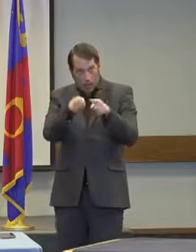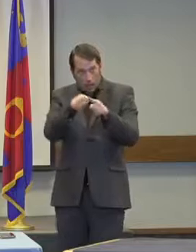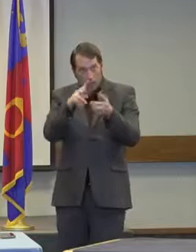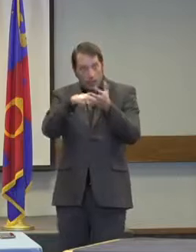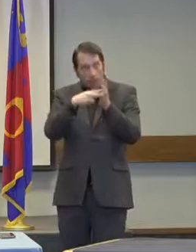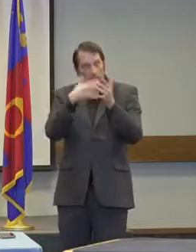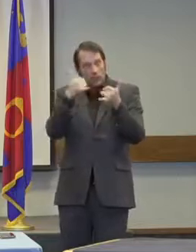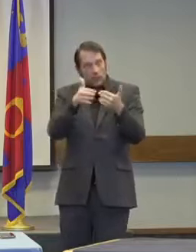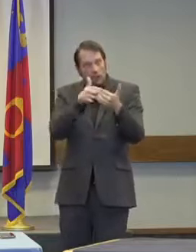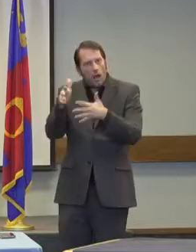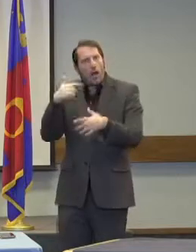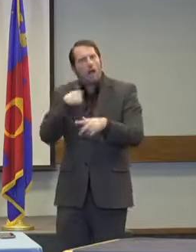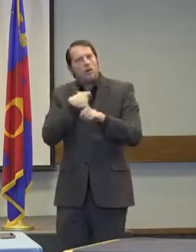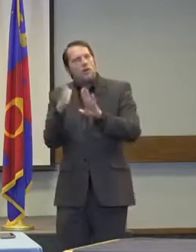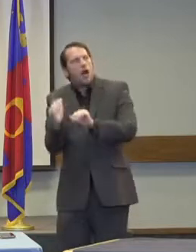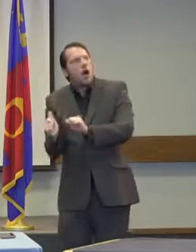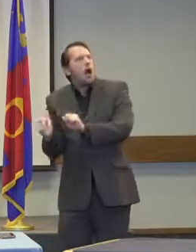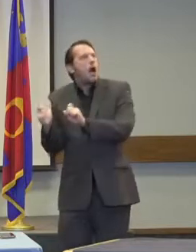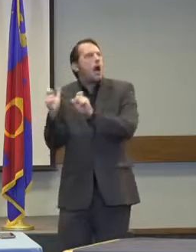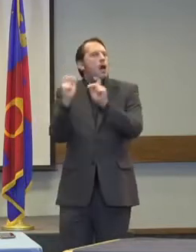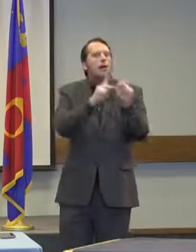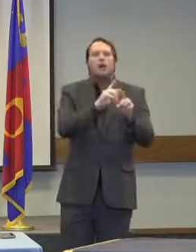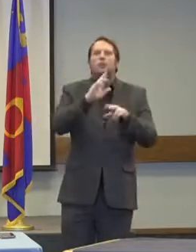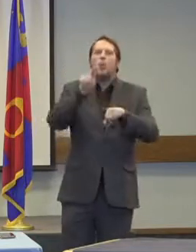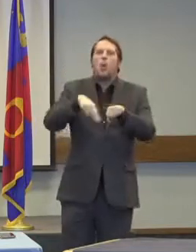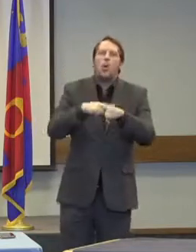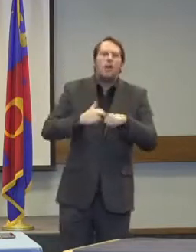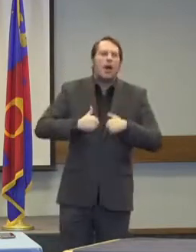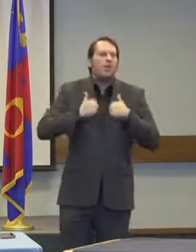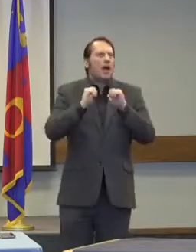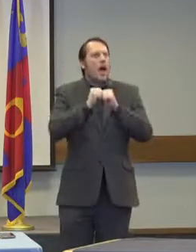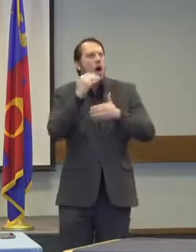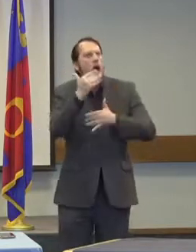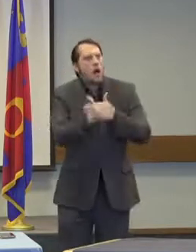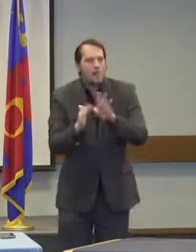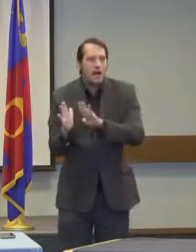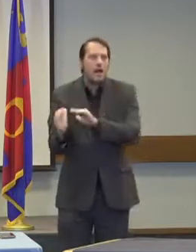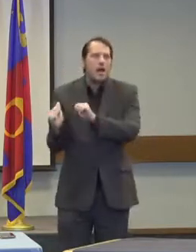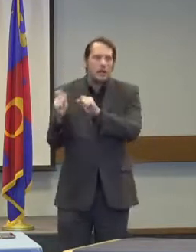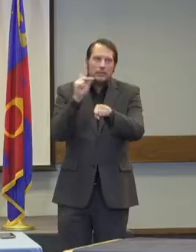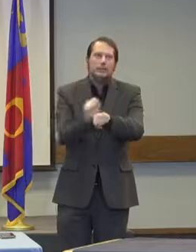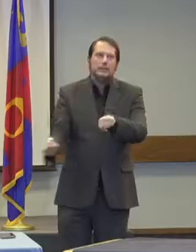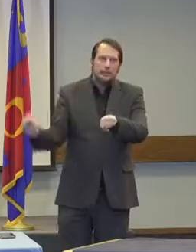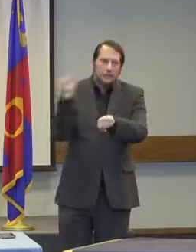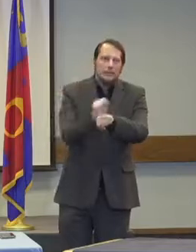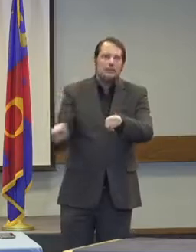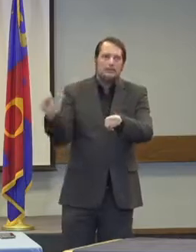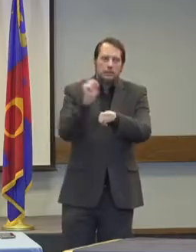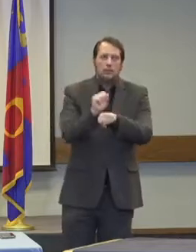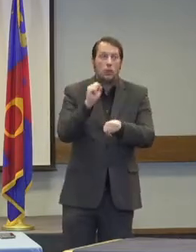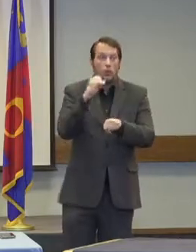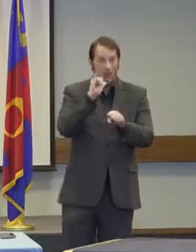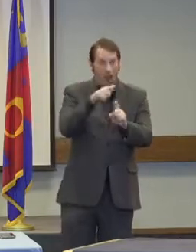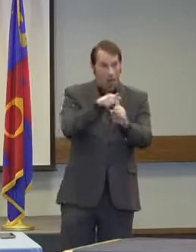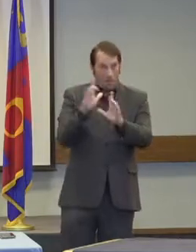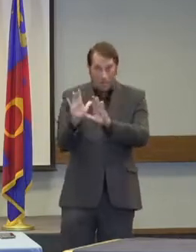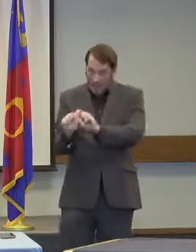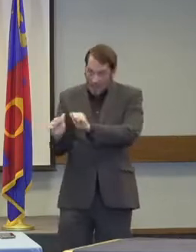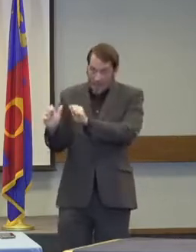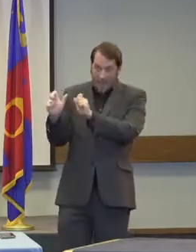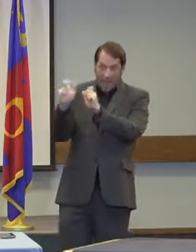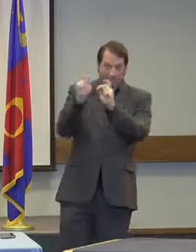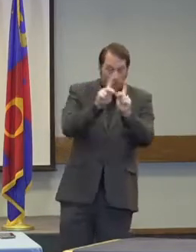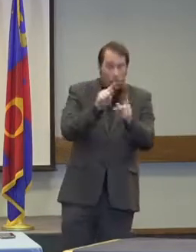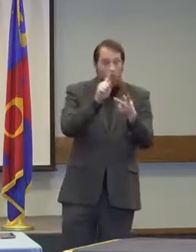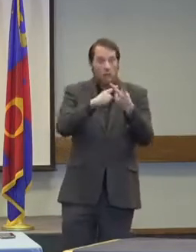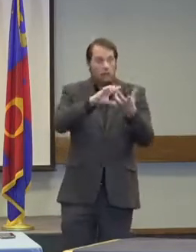to look at how we manage this crisis and make sure that the epidemic goes away. We need to make sure that the county, when we emerge from this,